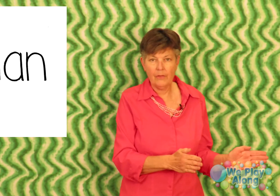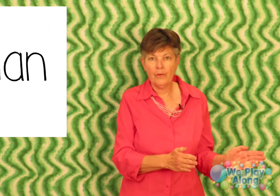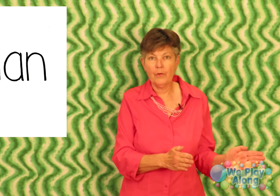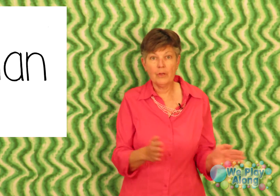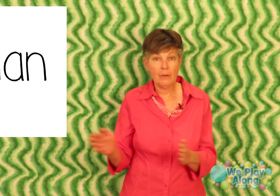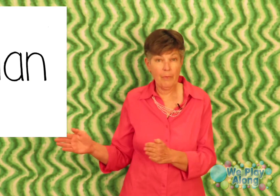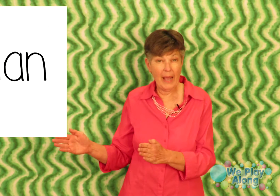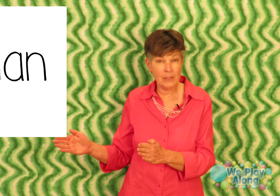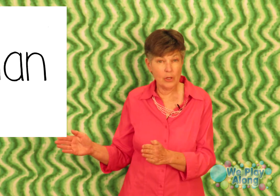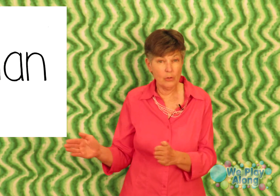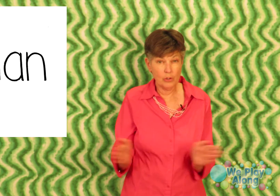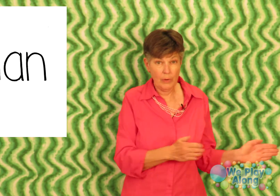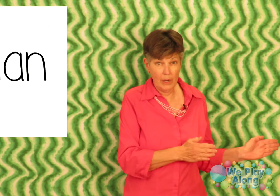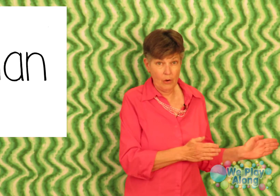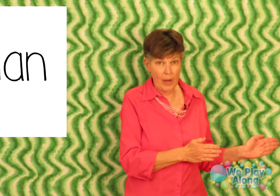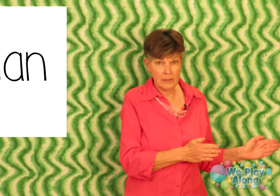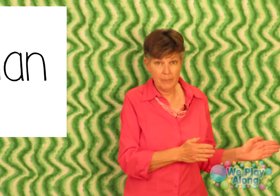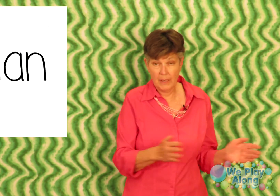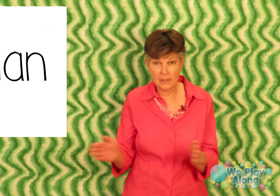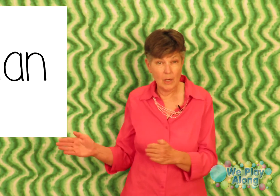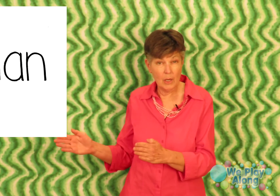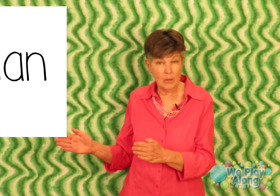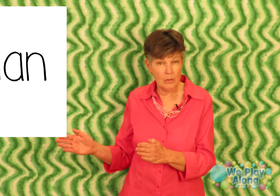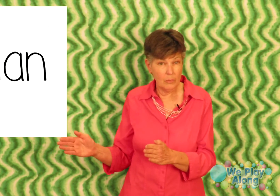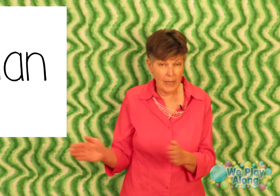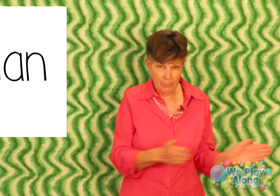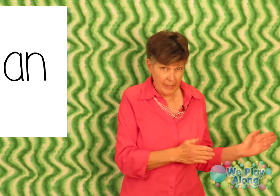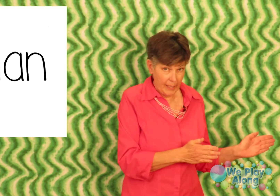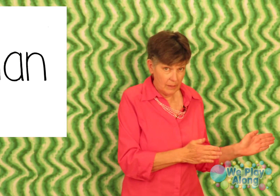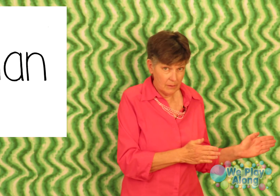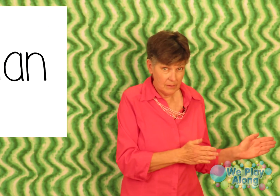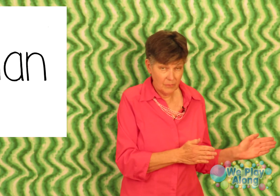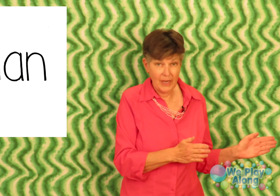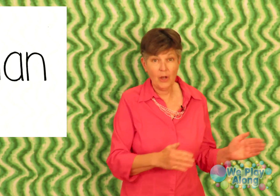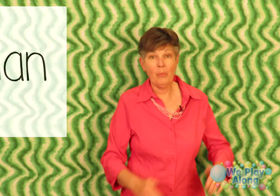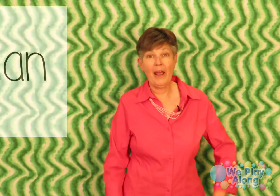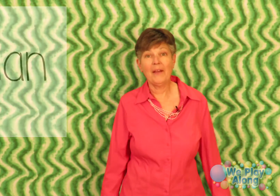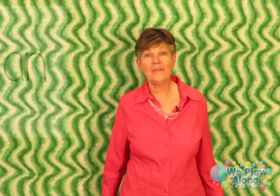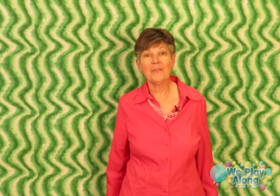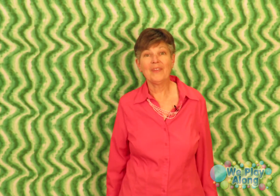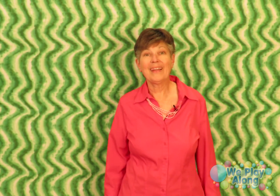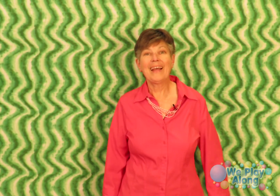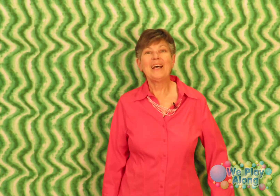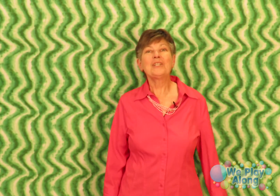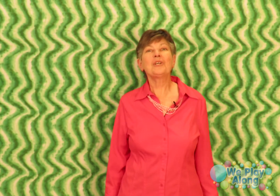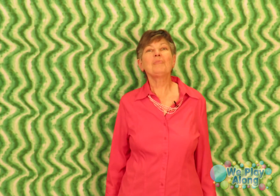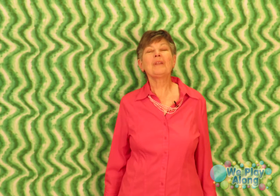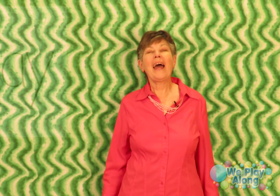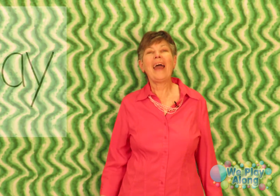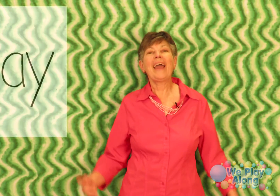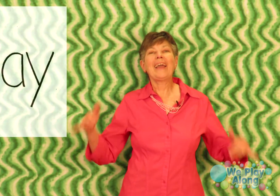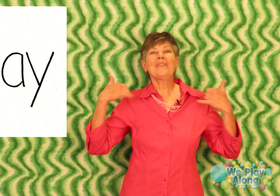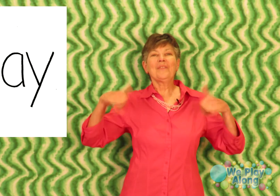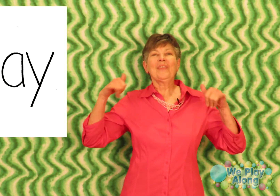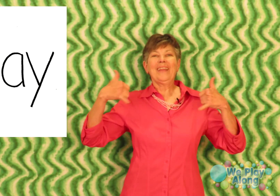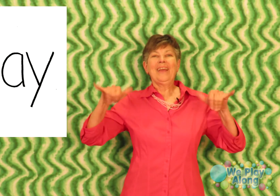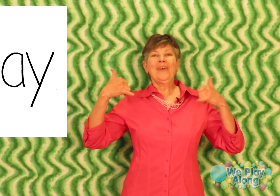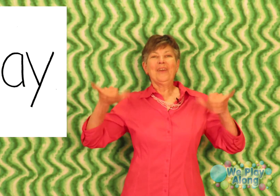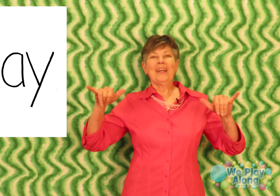other, and the hands go straight across because we got a plan. We got to go by. To play,